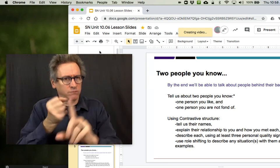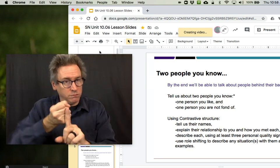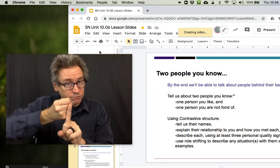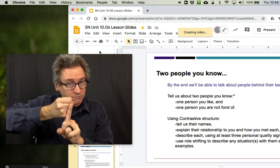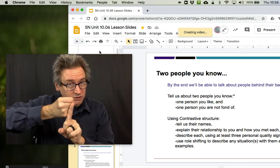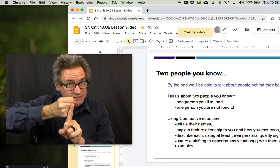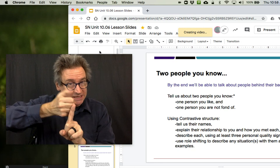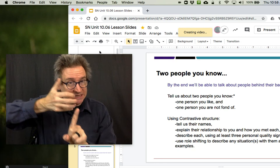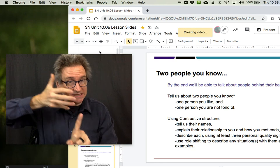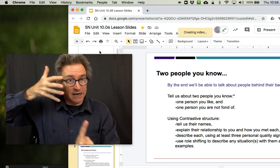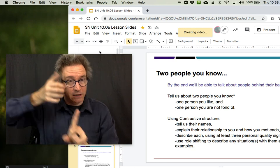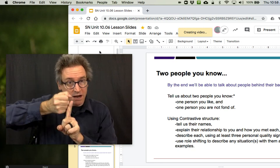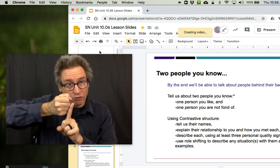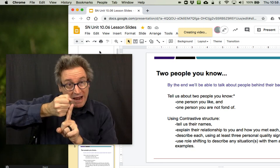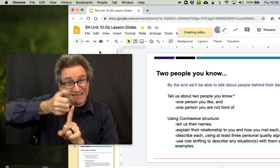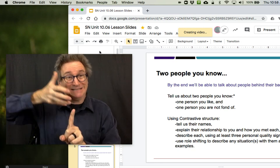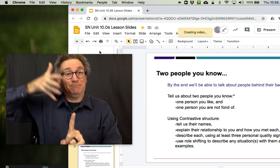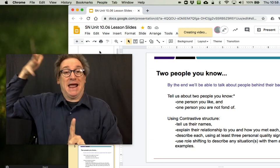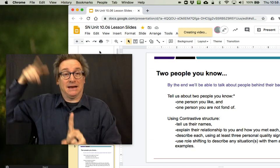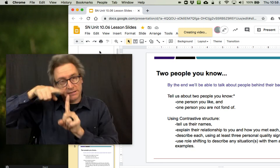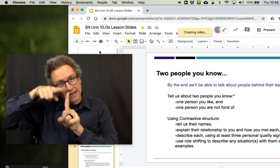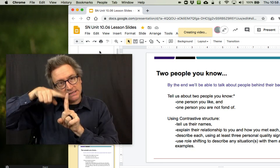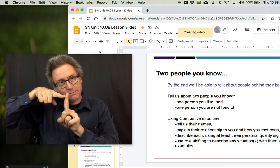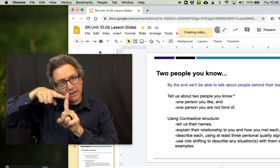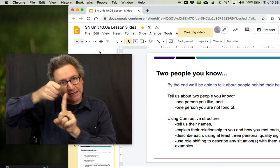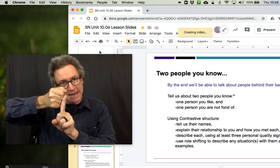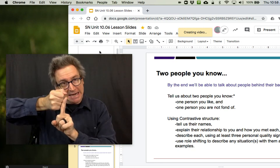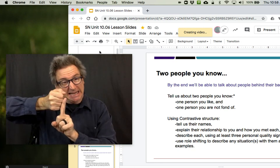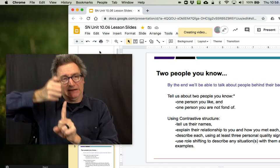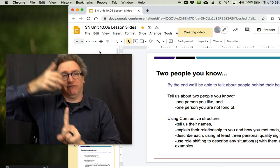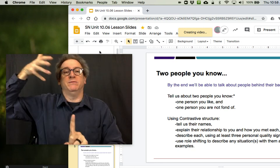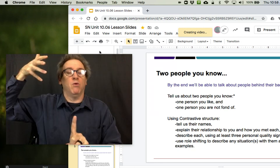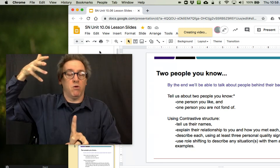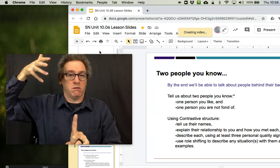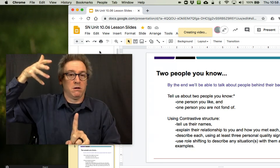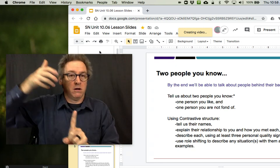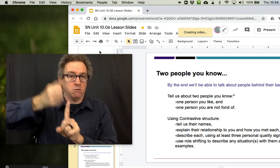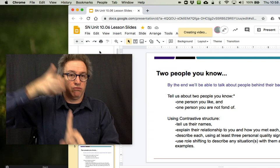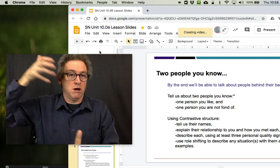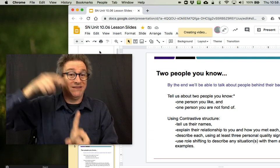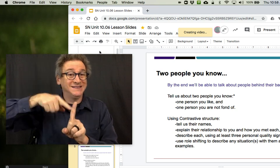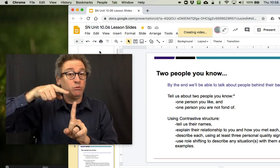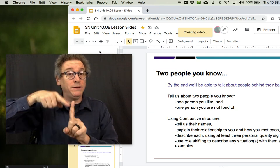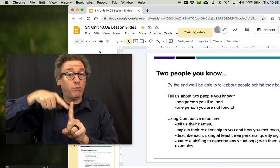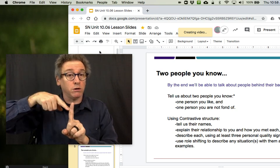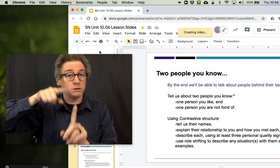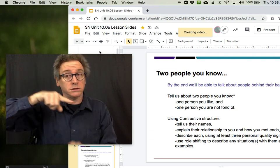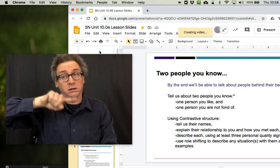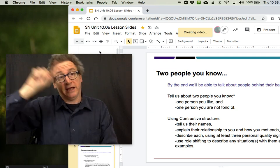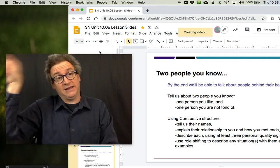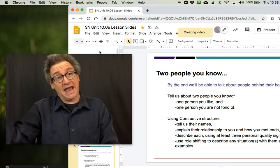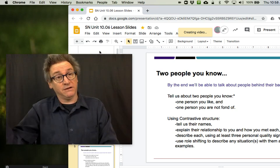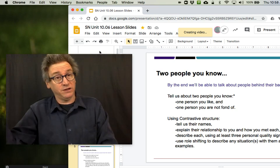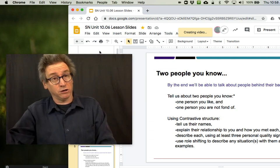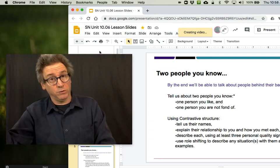stuff. You'll see this sign a lot for expand. Take a simple idea and give me more. This will be important